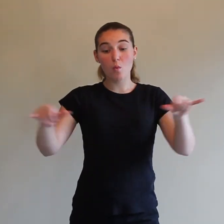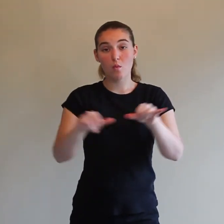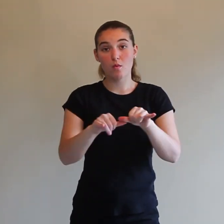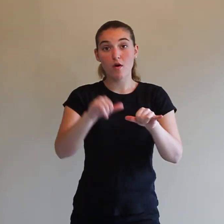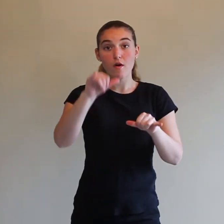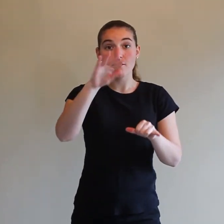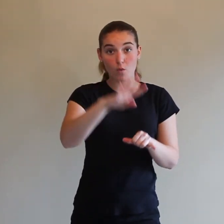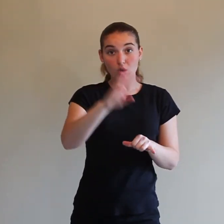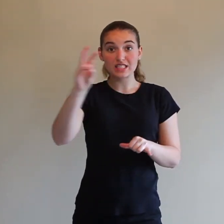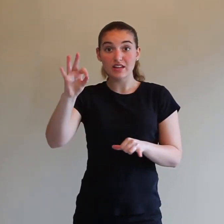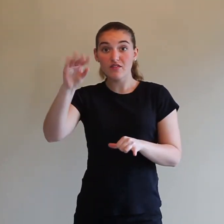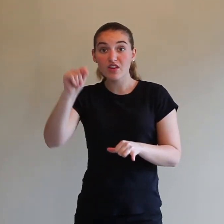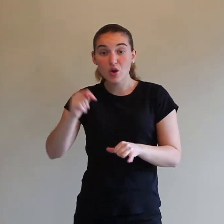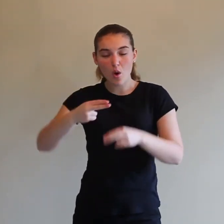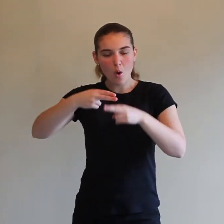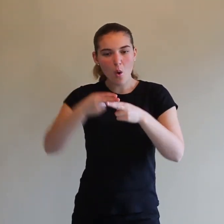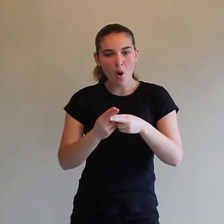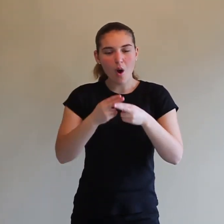over 100 pounds.